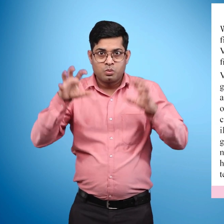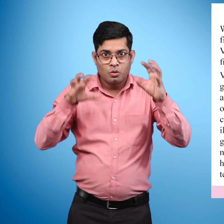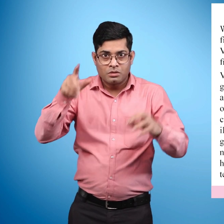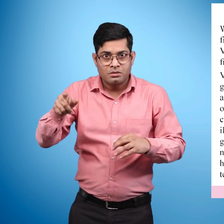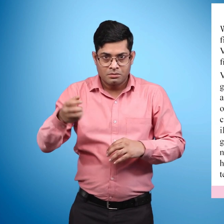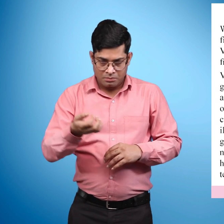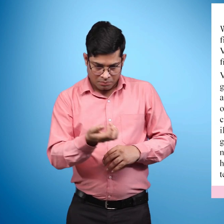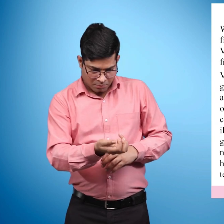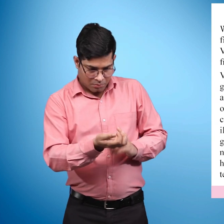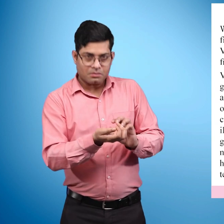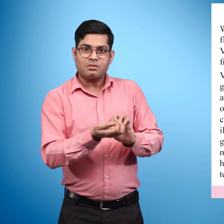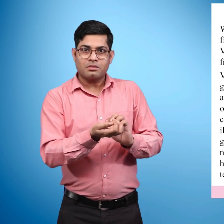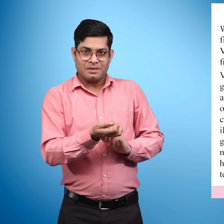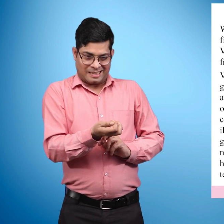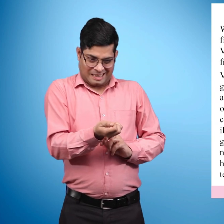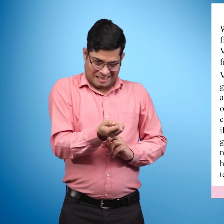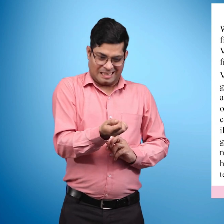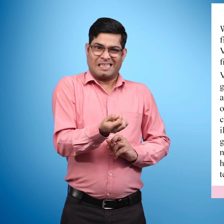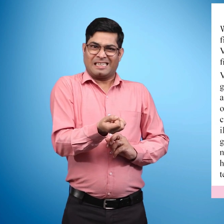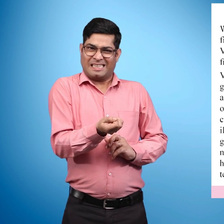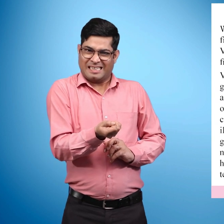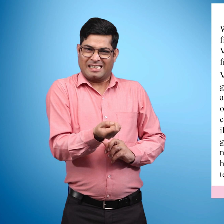While the ghost tried to squeeze the rock first with one hand,